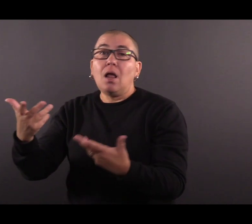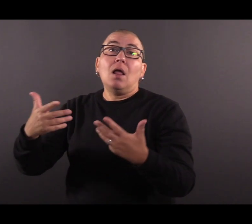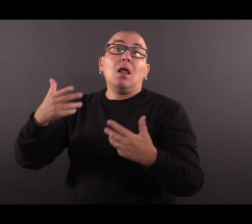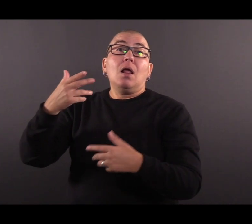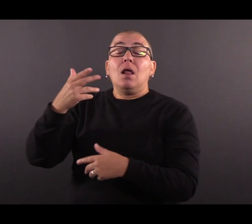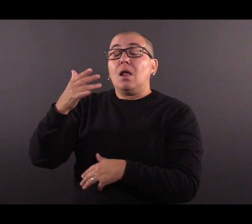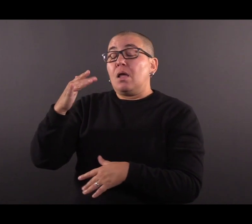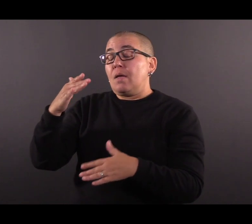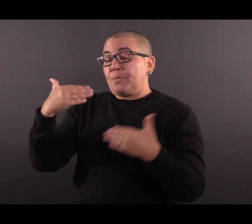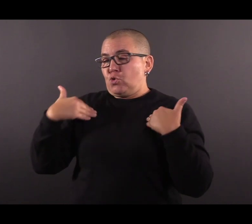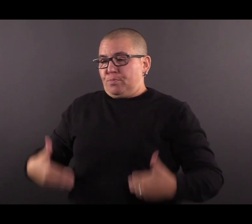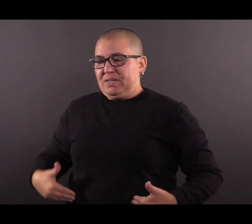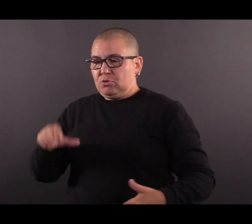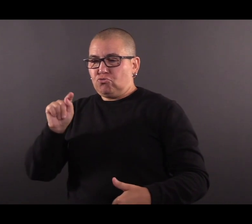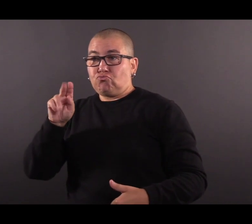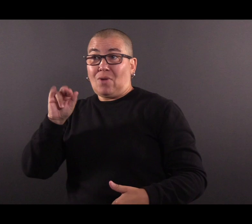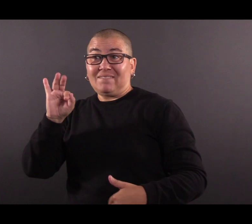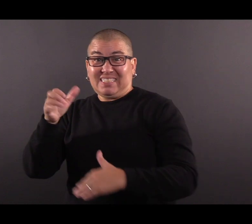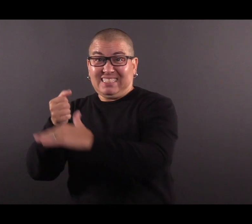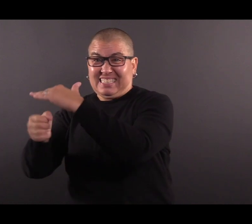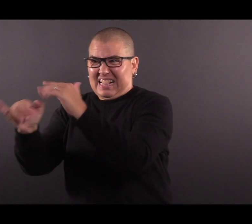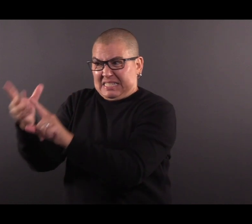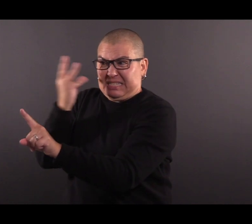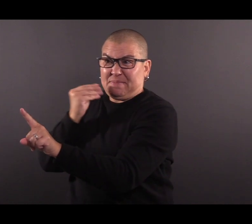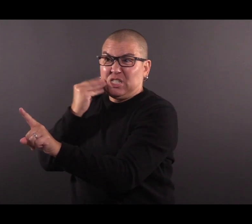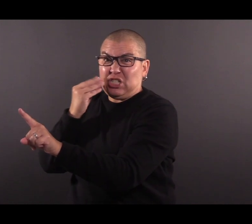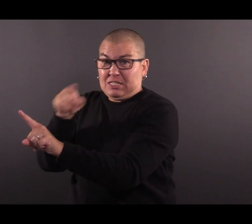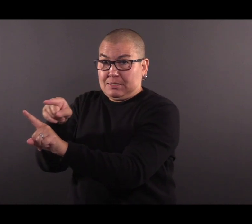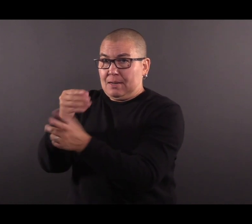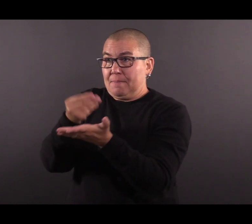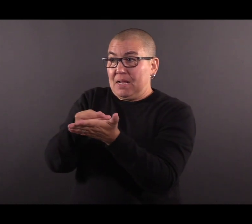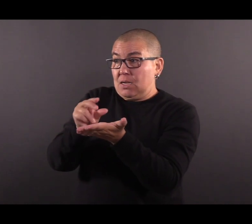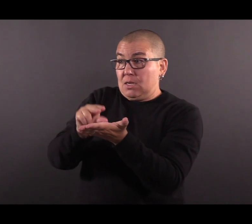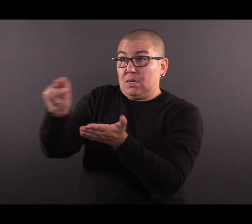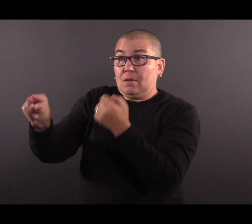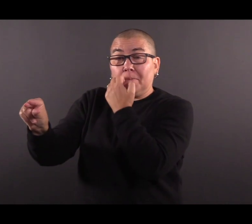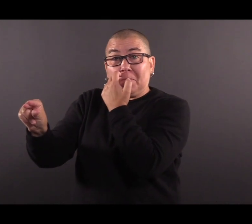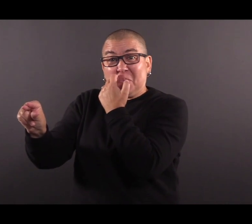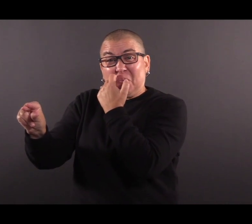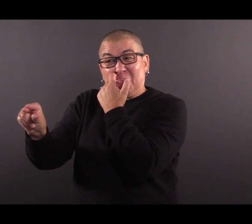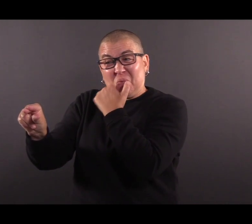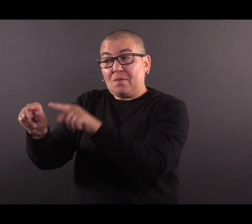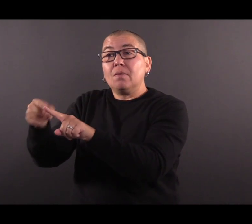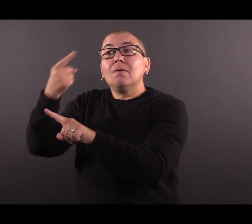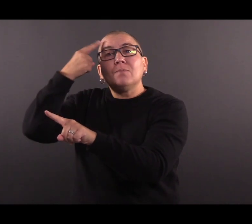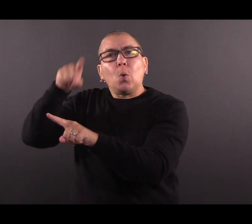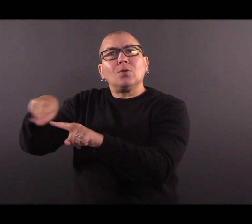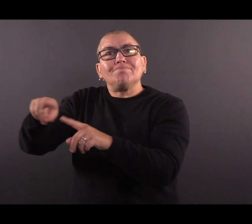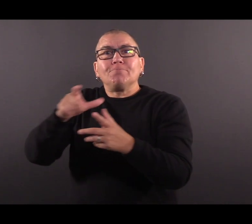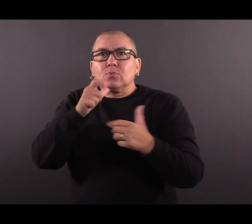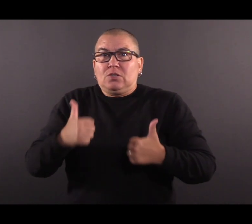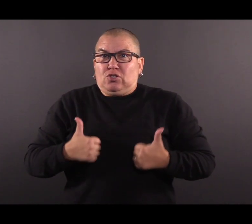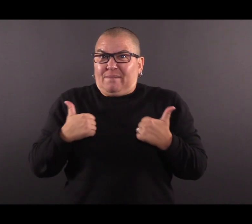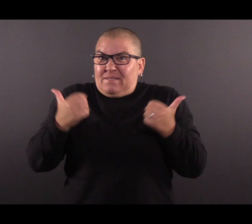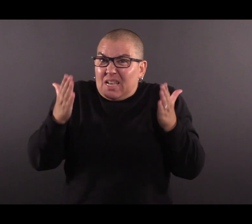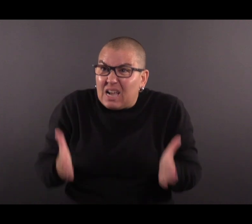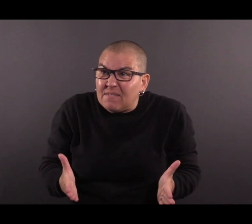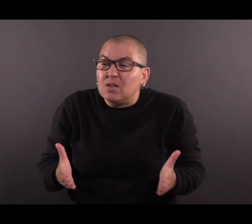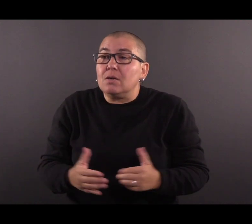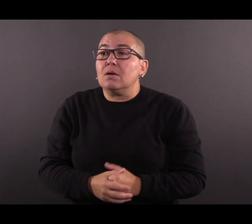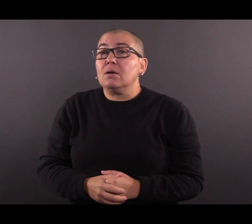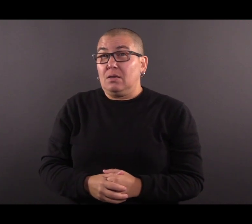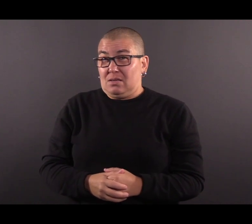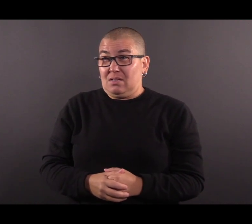Although DV bonus projects must specifically assist survivors, the provider does not have to be a victim service program or